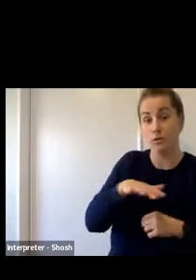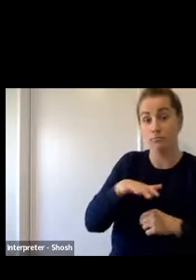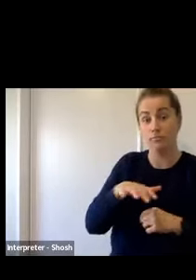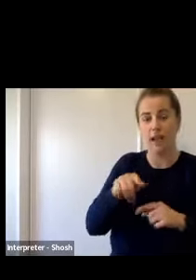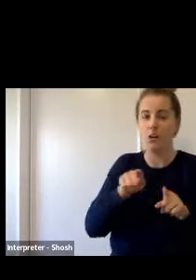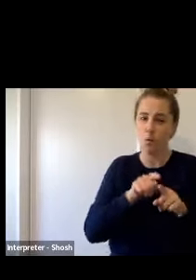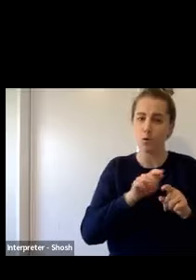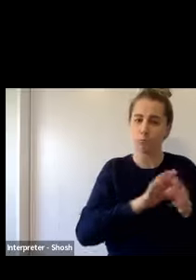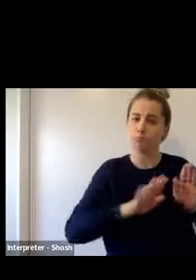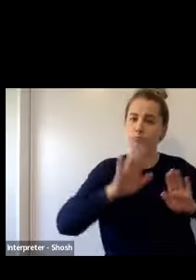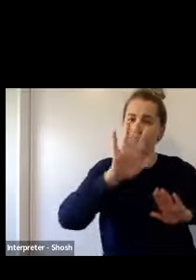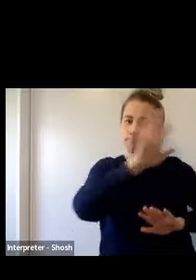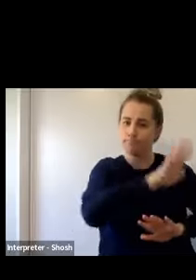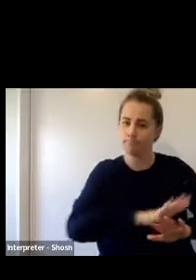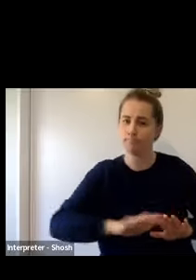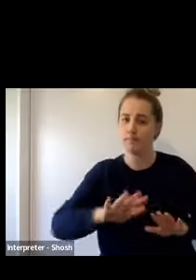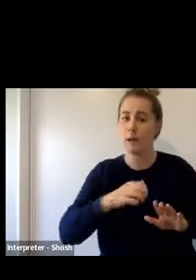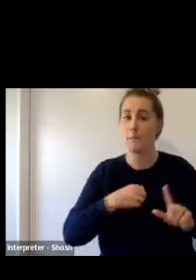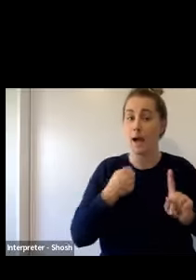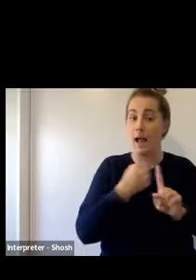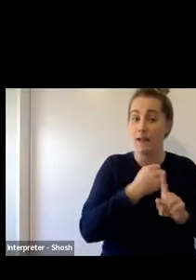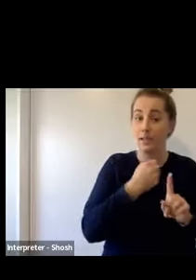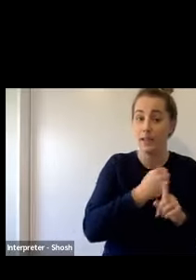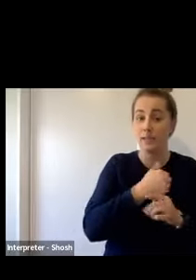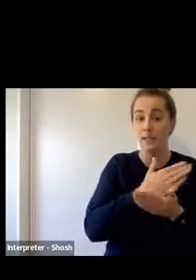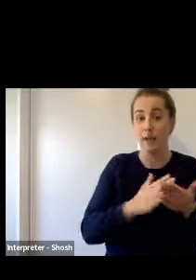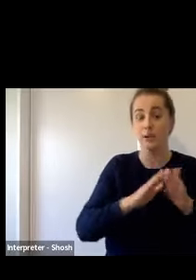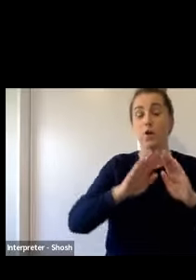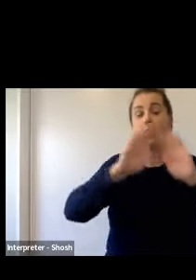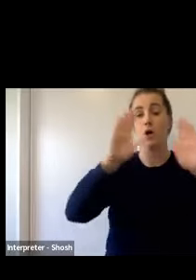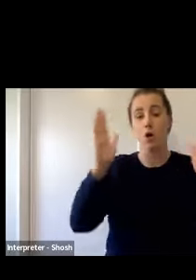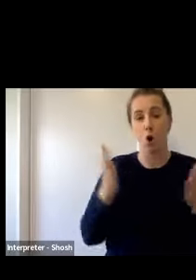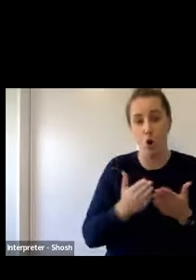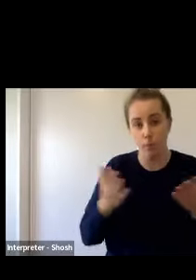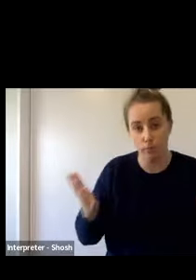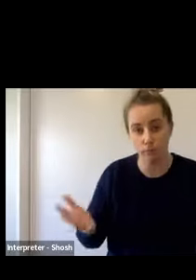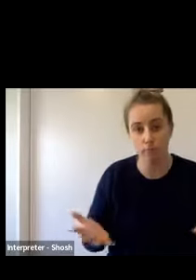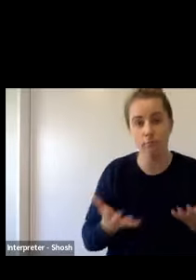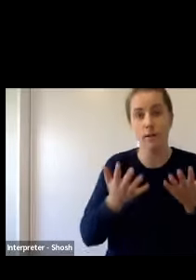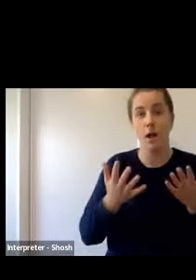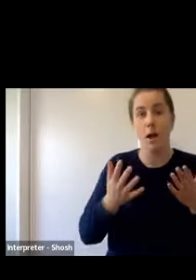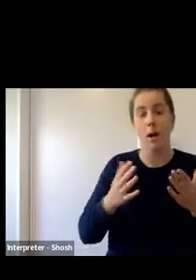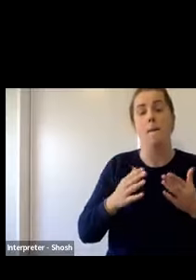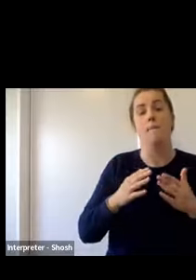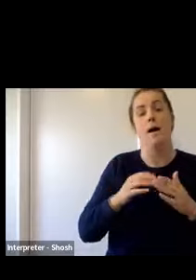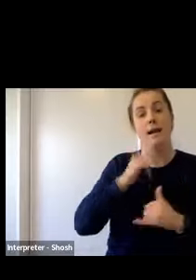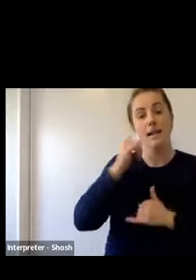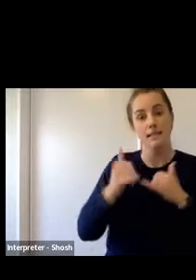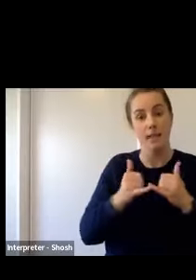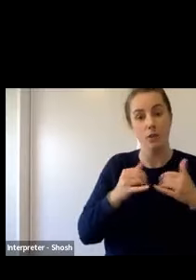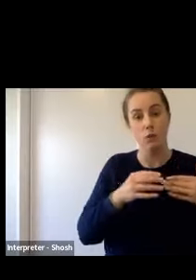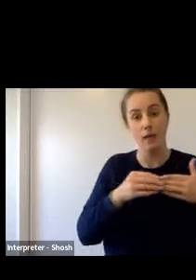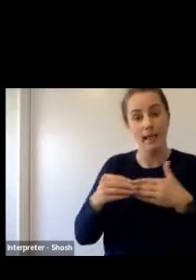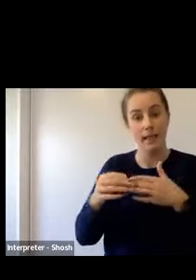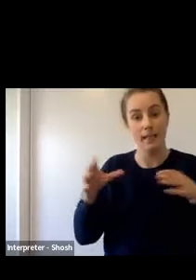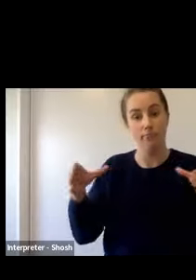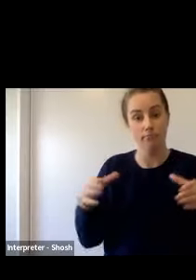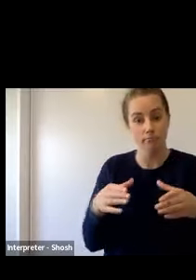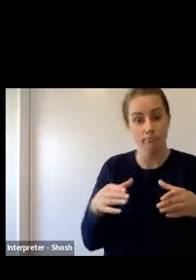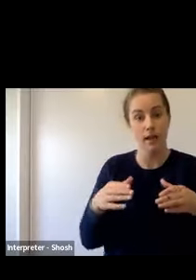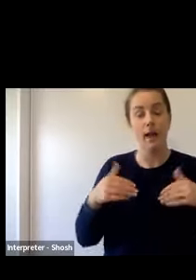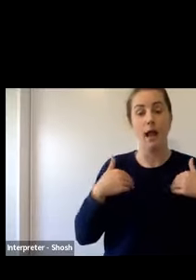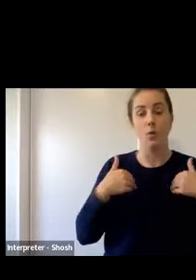elsewhere, my advocacy is part of a global push by the International League Against Epilepsy and the World